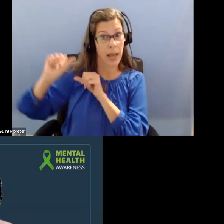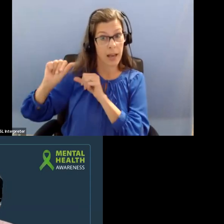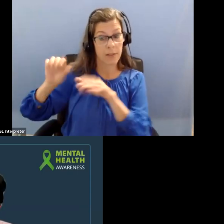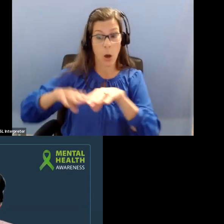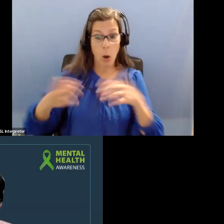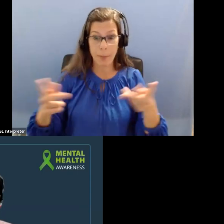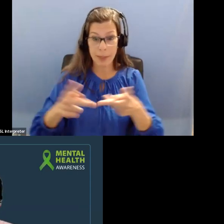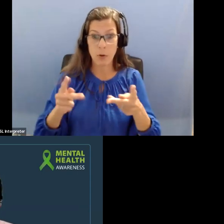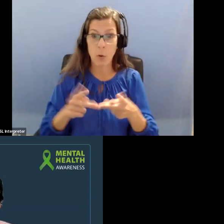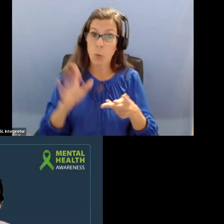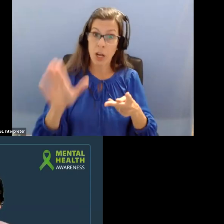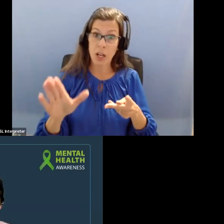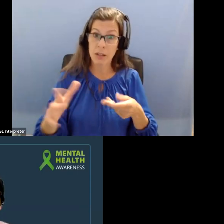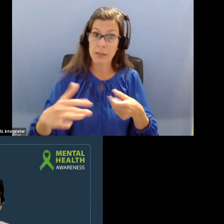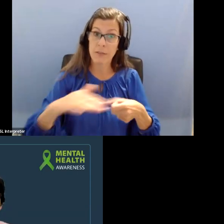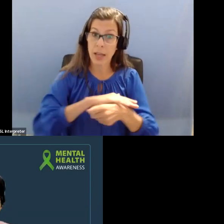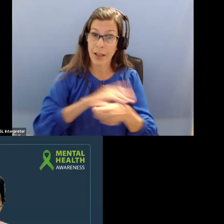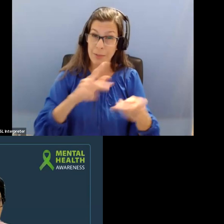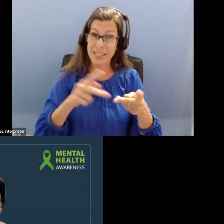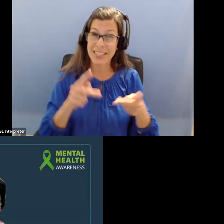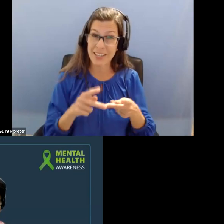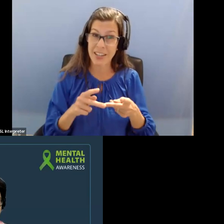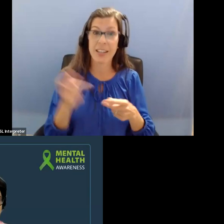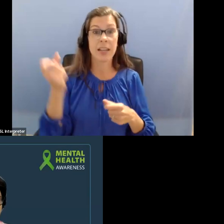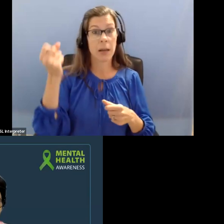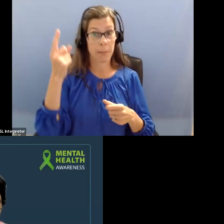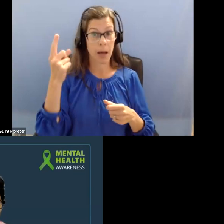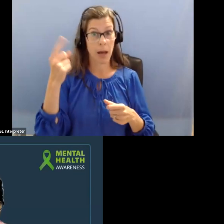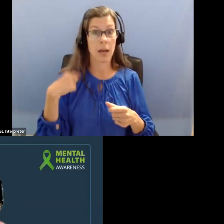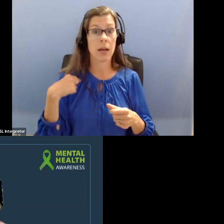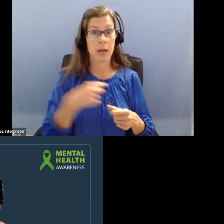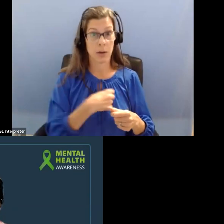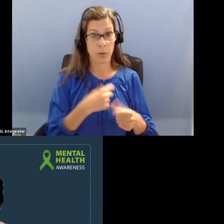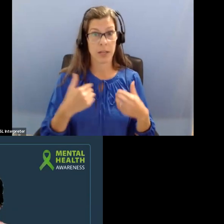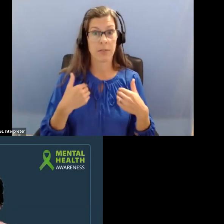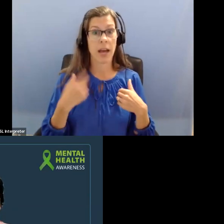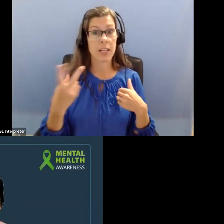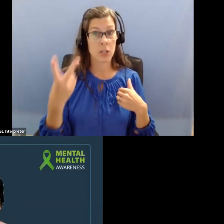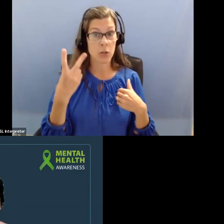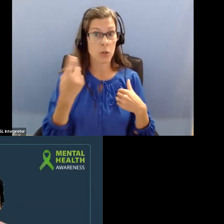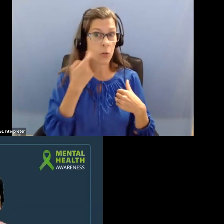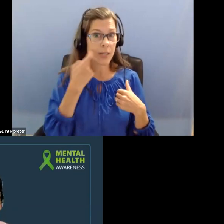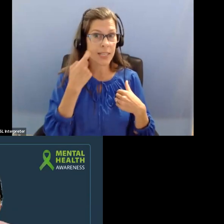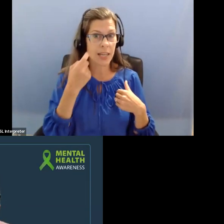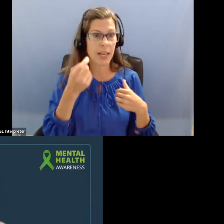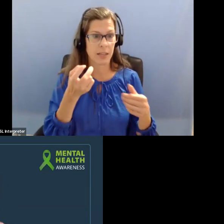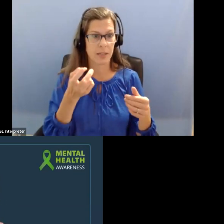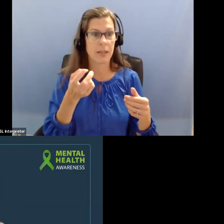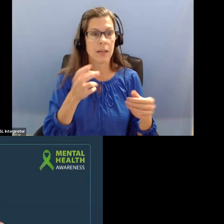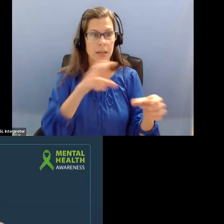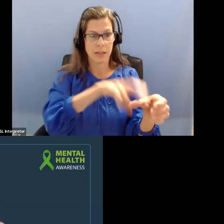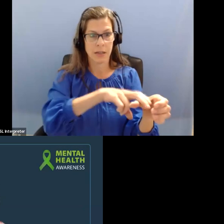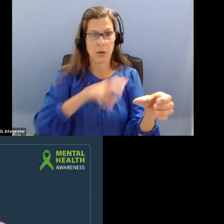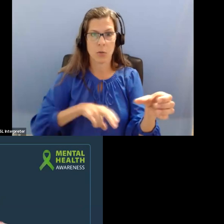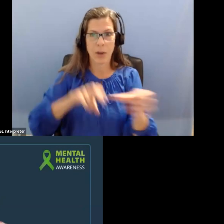know, appropriately. However, we've had two newer resignations. And I think rules of thumbs